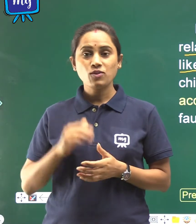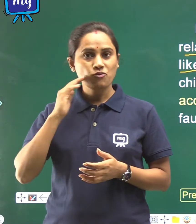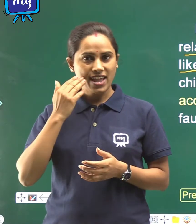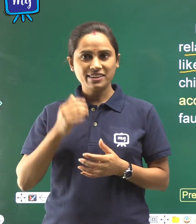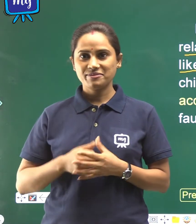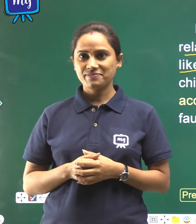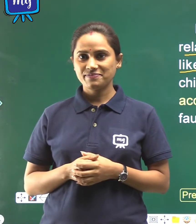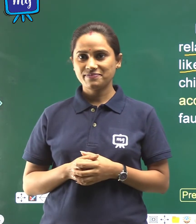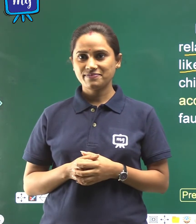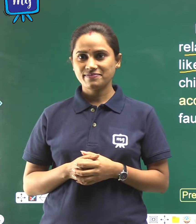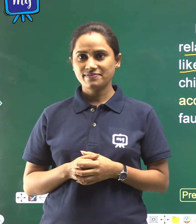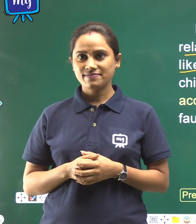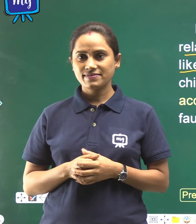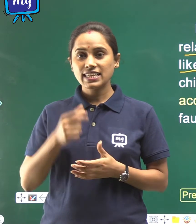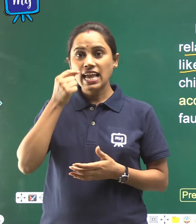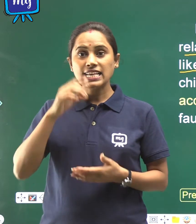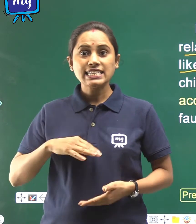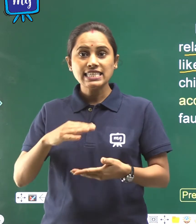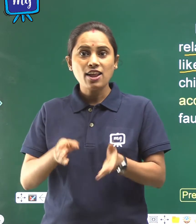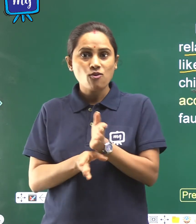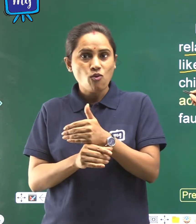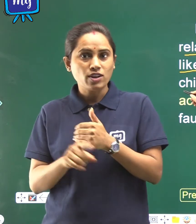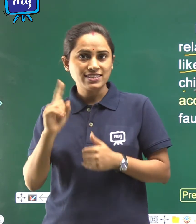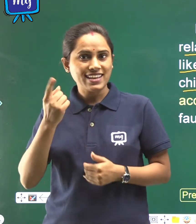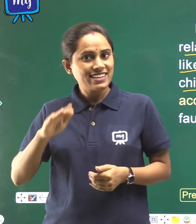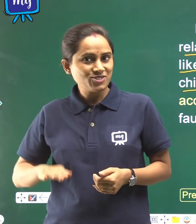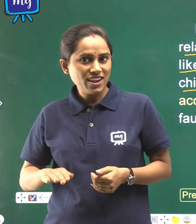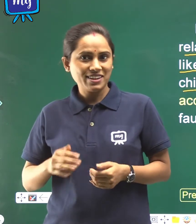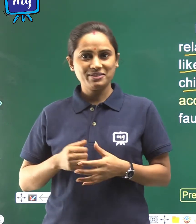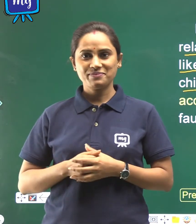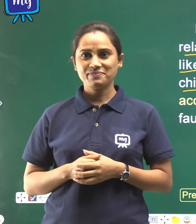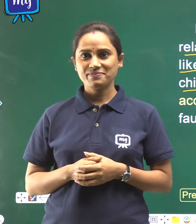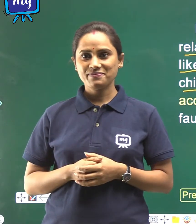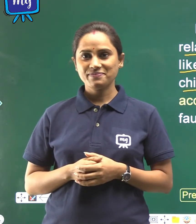when son was a child.